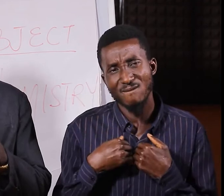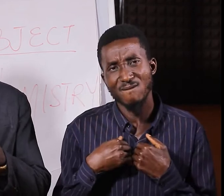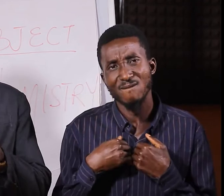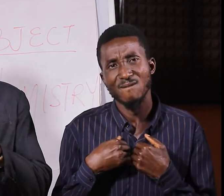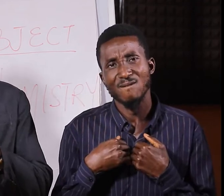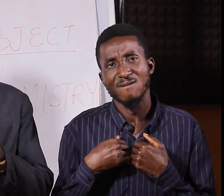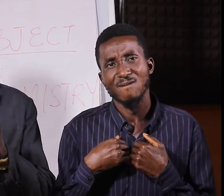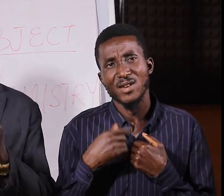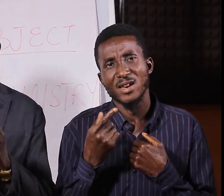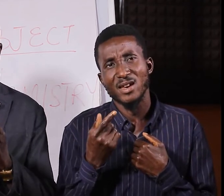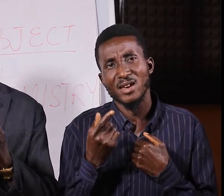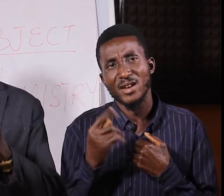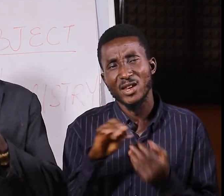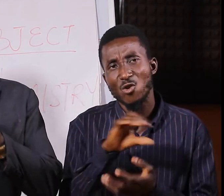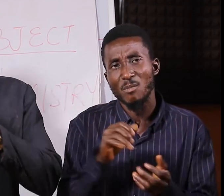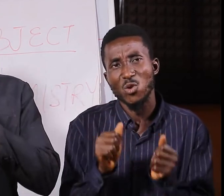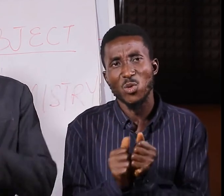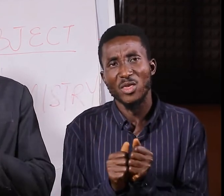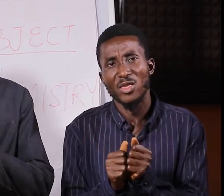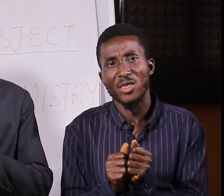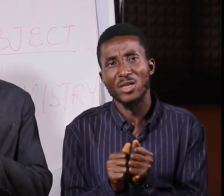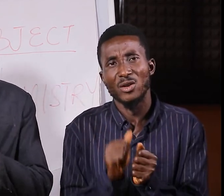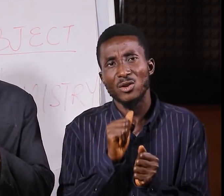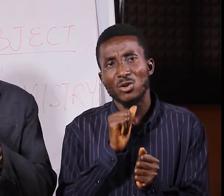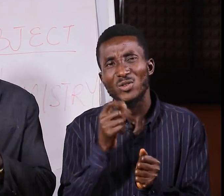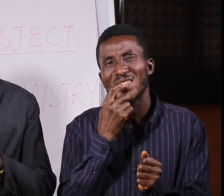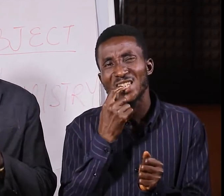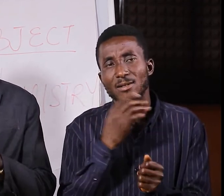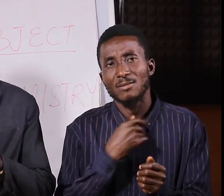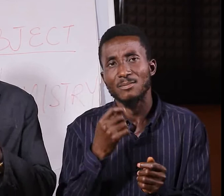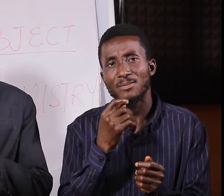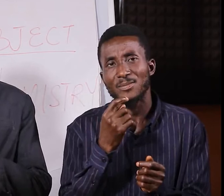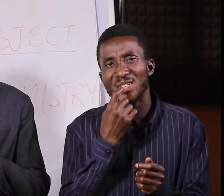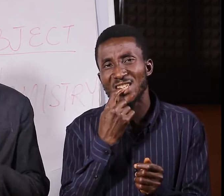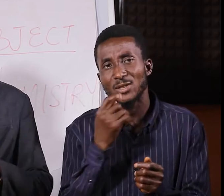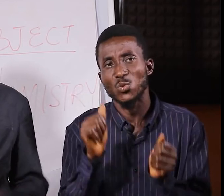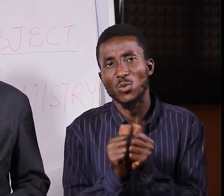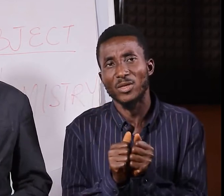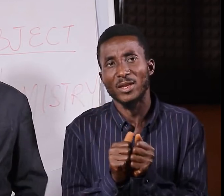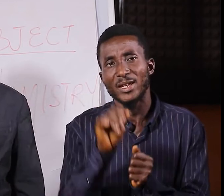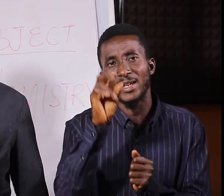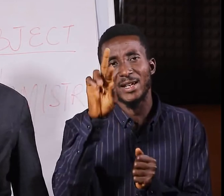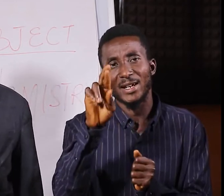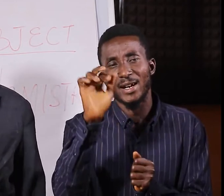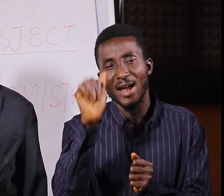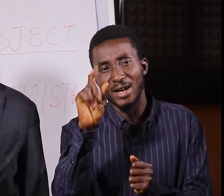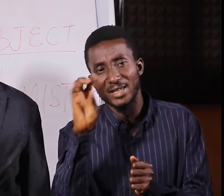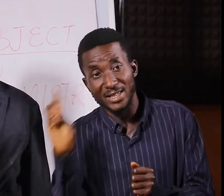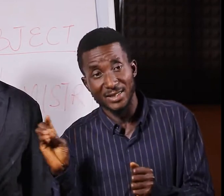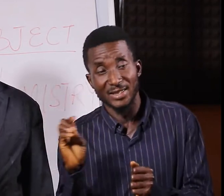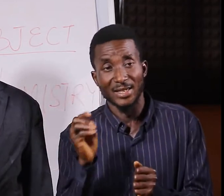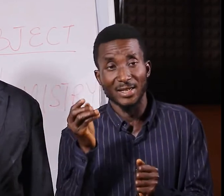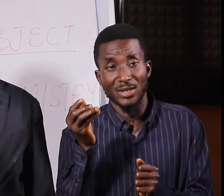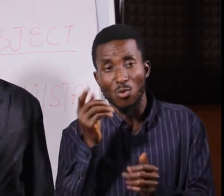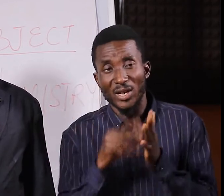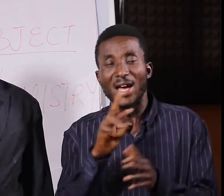they usually combine with either non-metals with metals or metals with radicals. What are radicals? He said